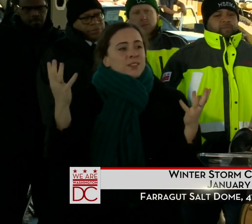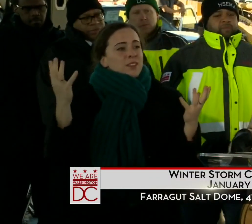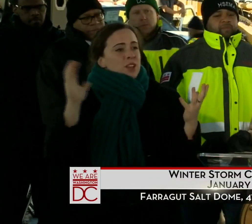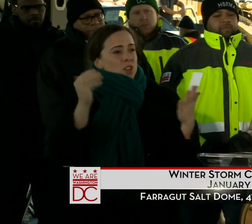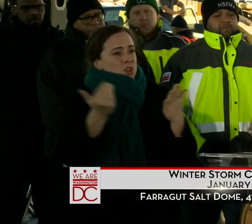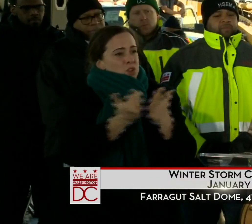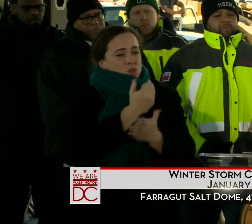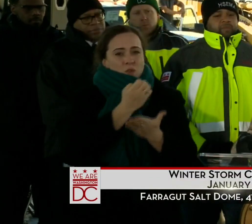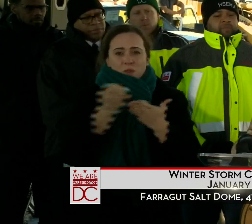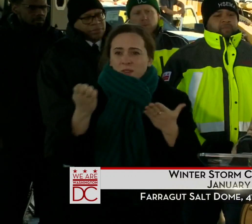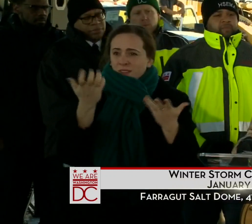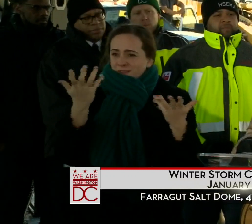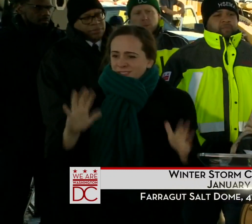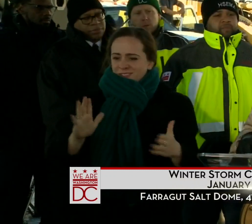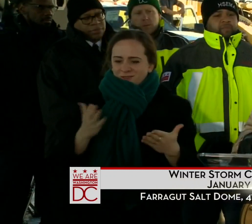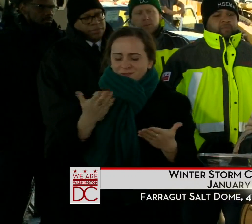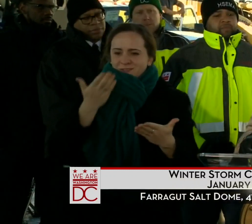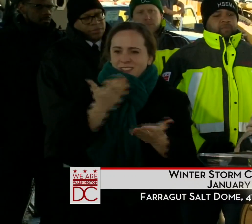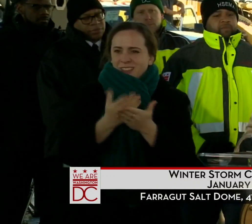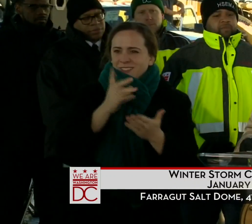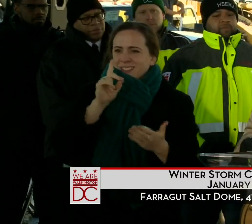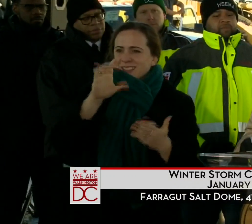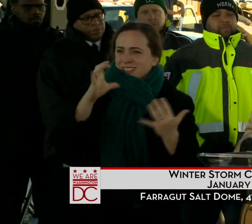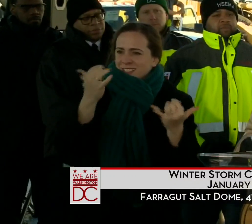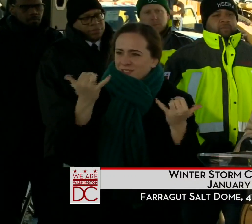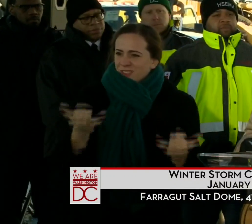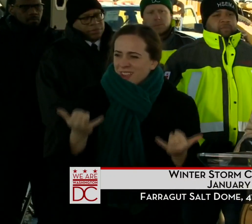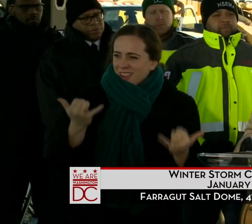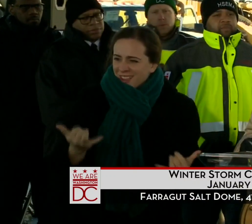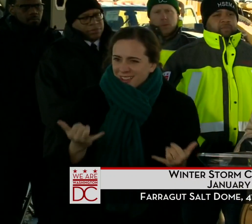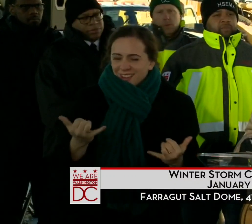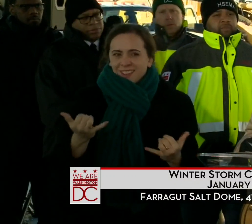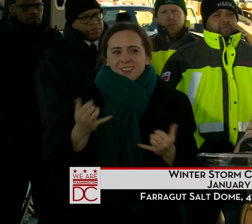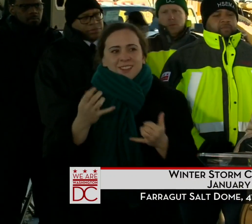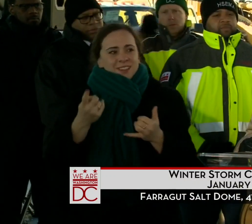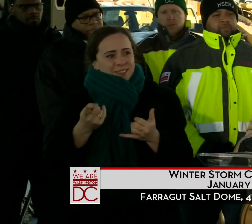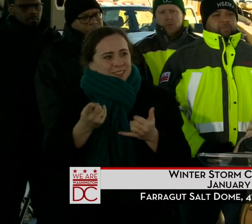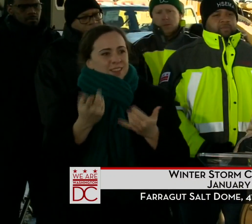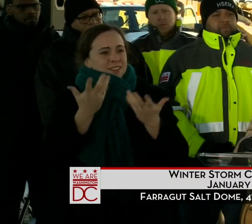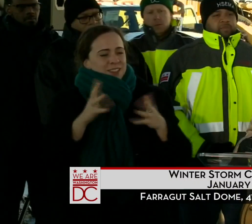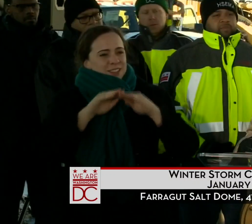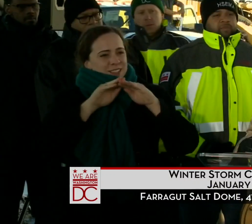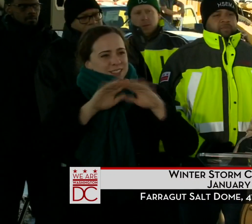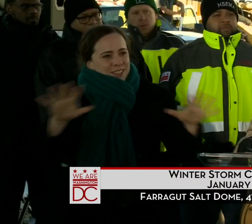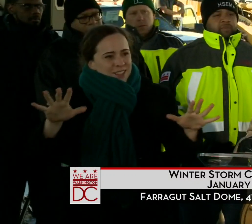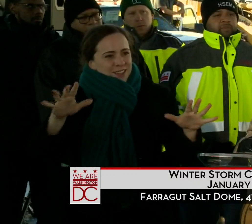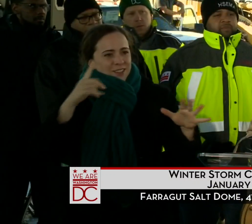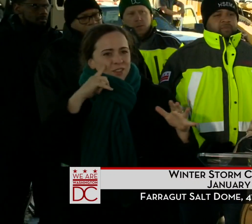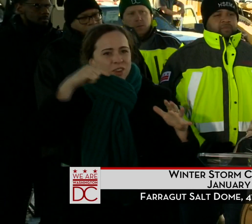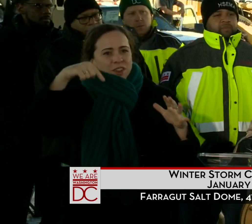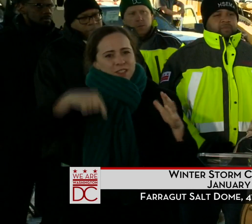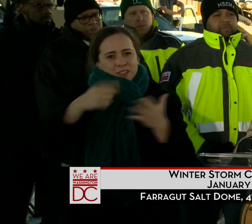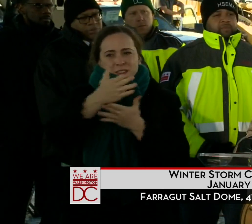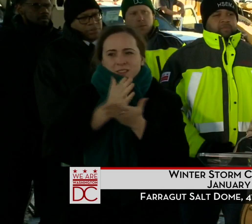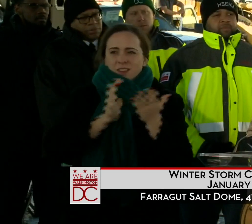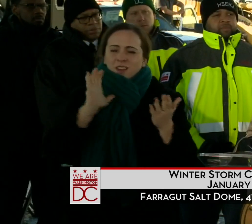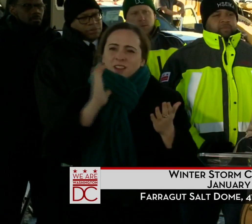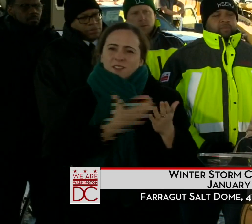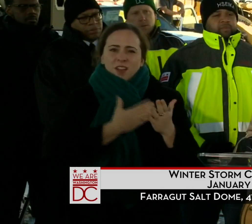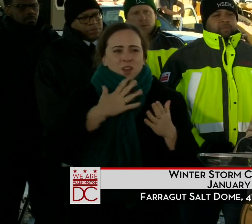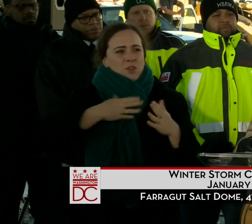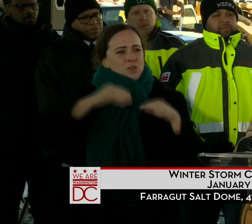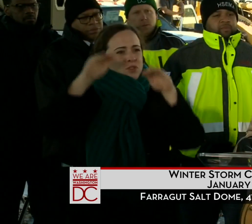new equipment arrived in Washington, D.C. today that is being dispatched for this part of our